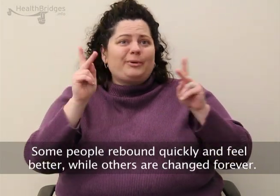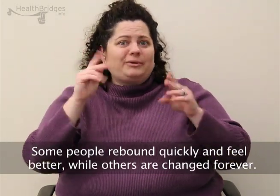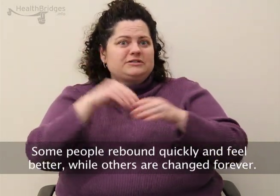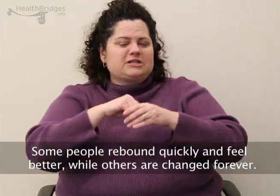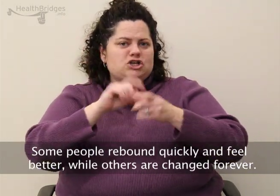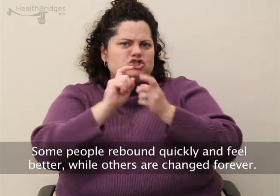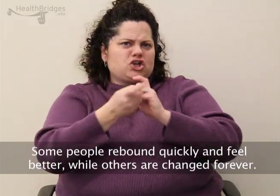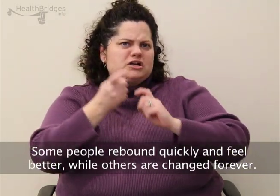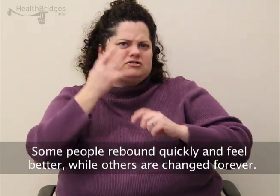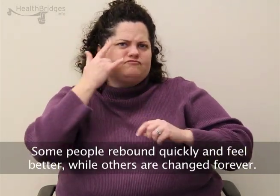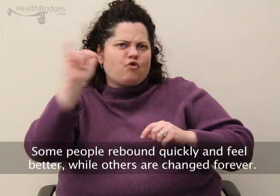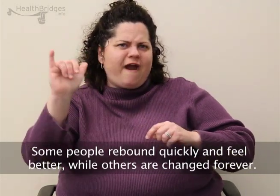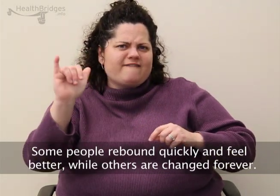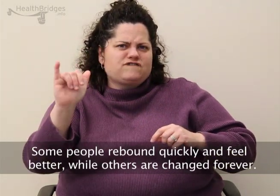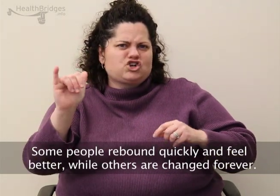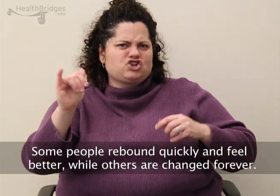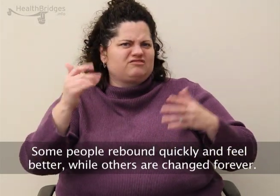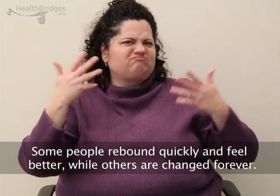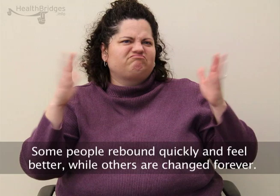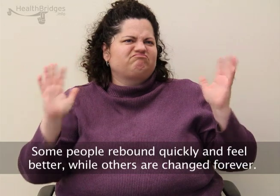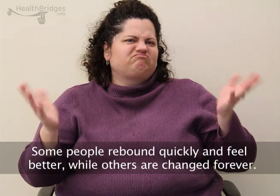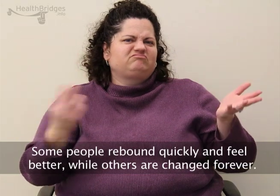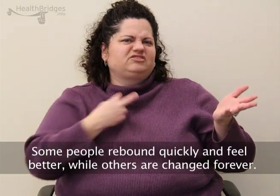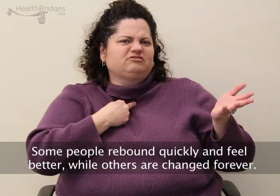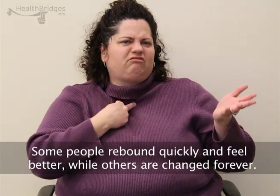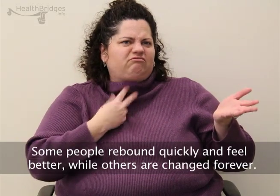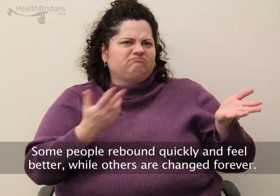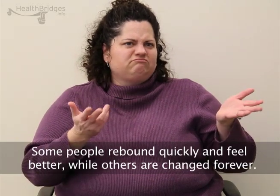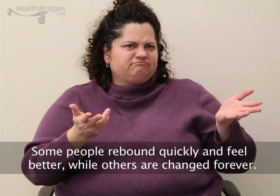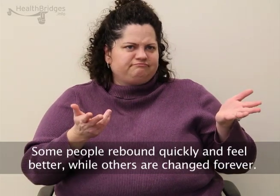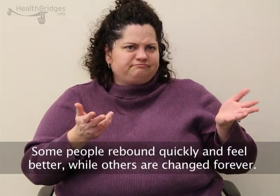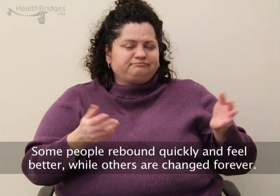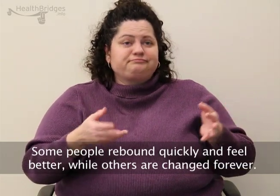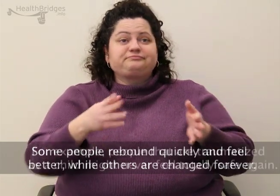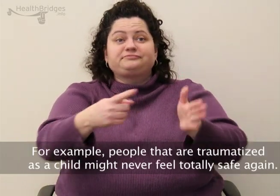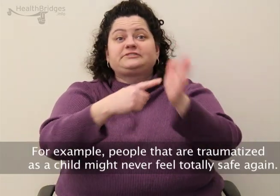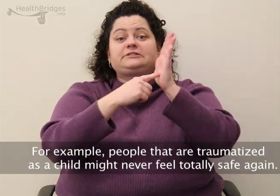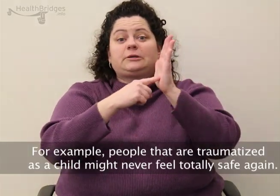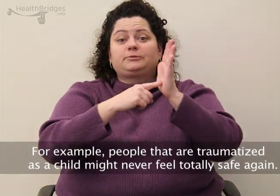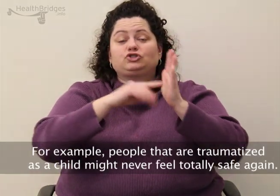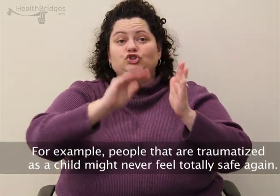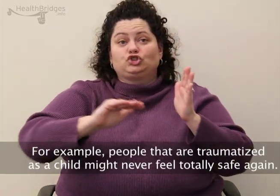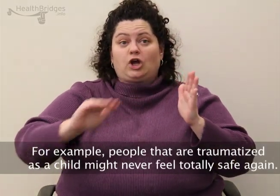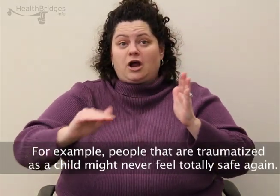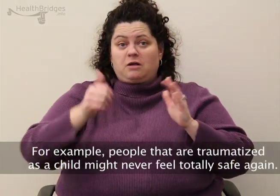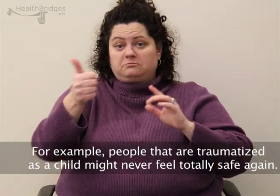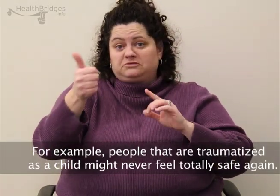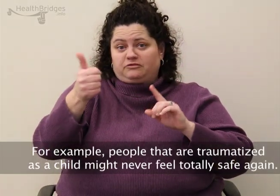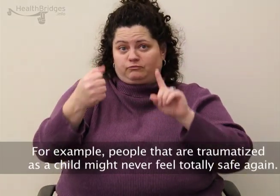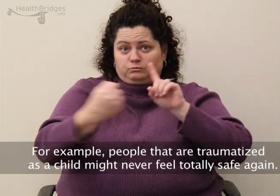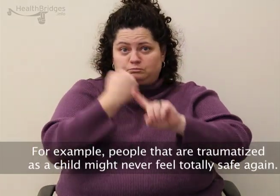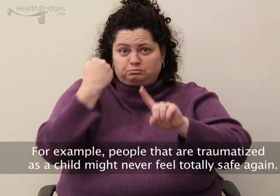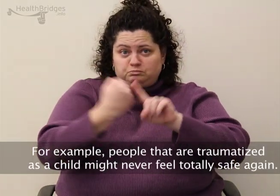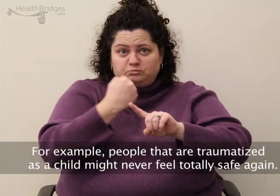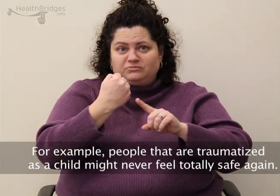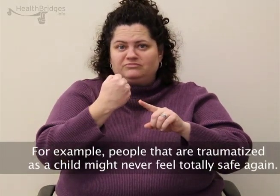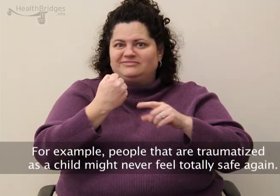feel better, while others are changed forever. For example, people